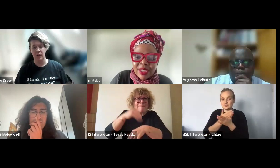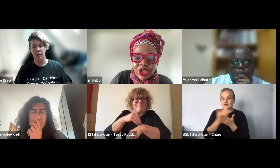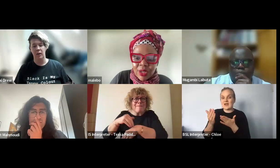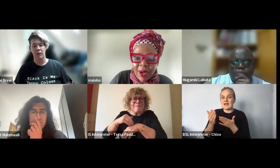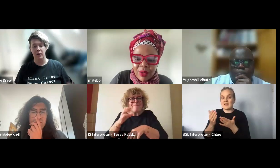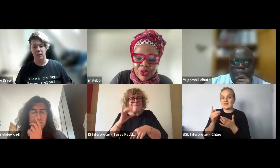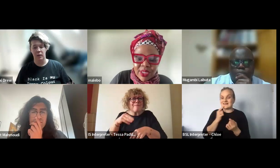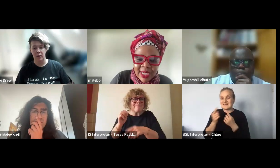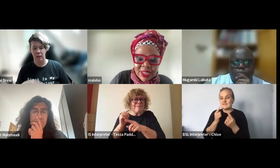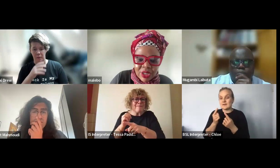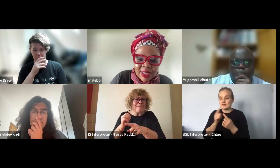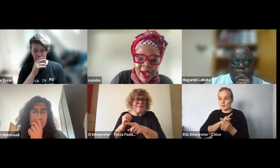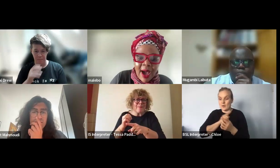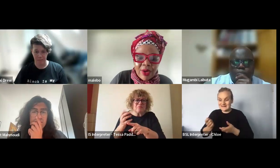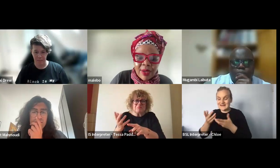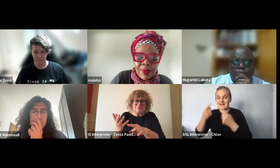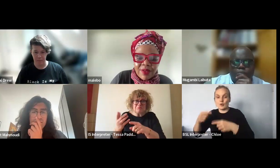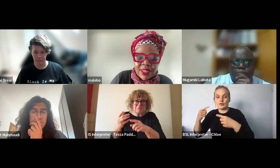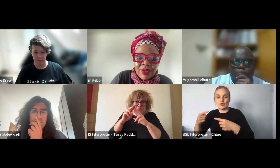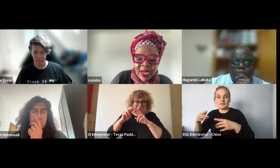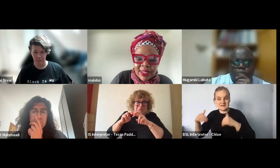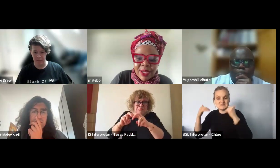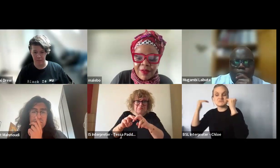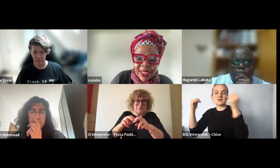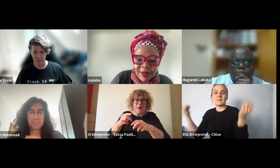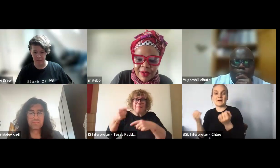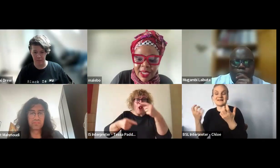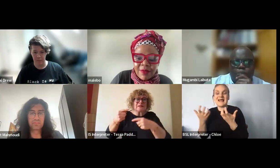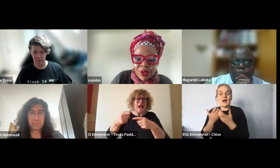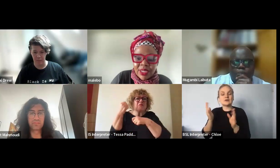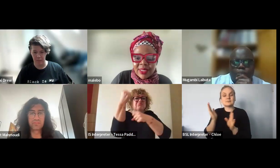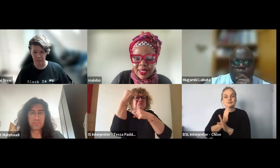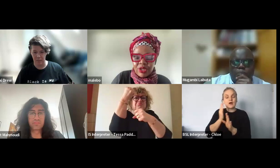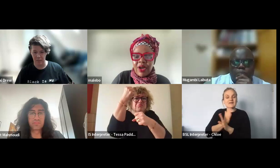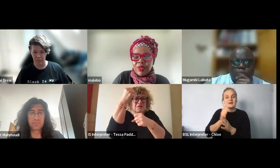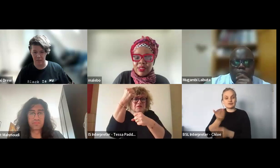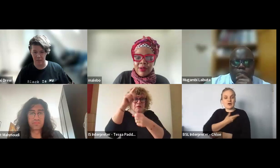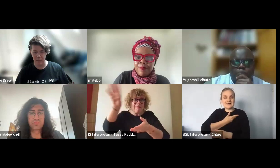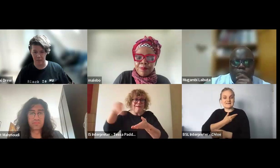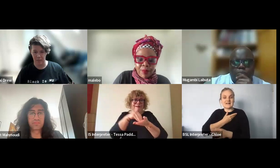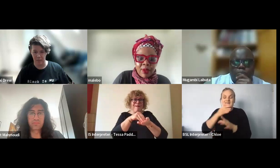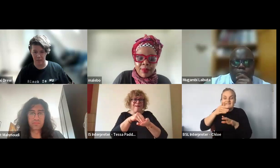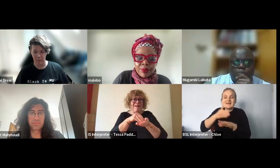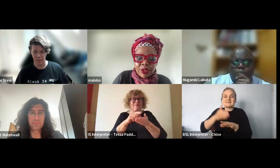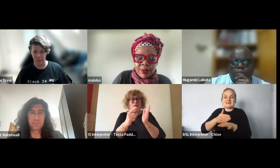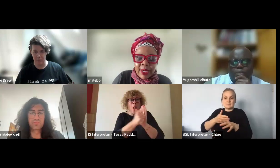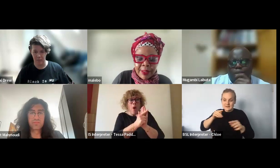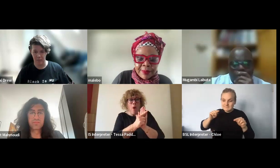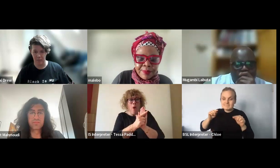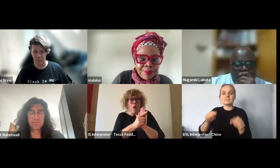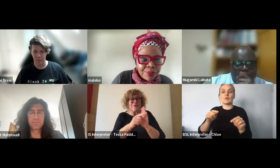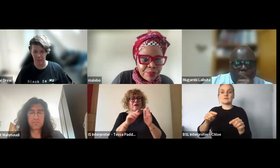authorities additional power to silence critics, how can privacy rights be effectively enforced in such environments?